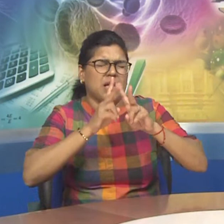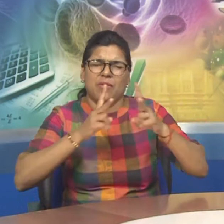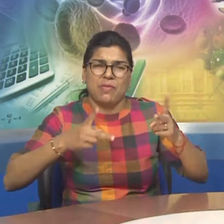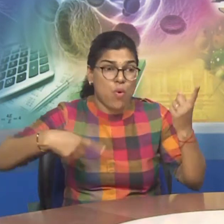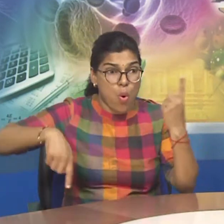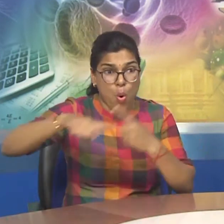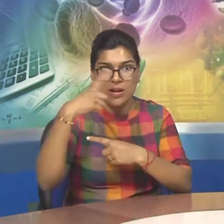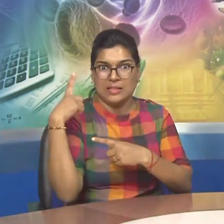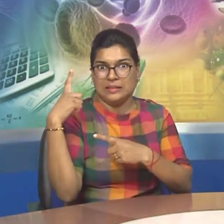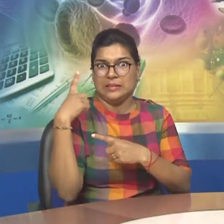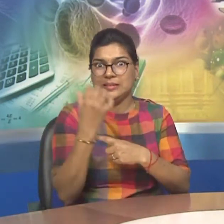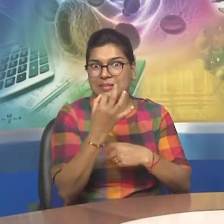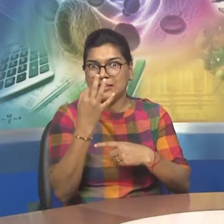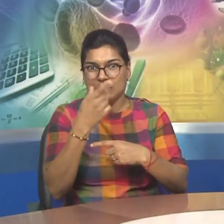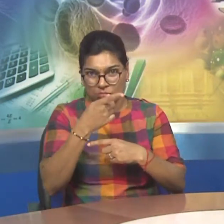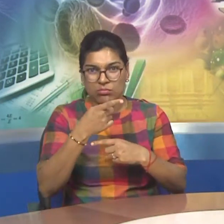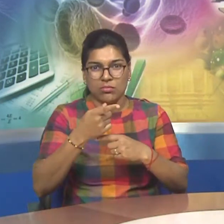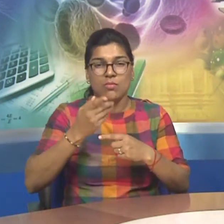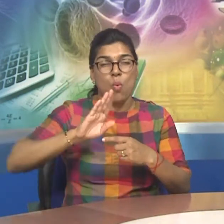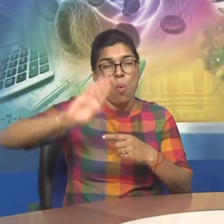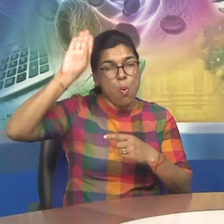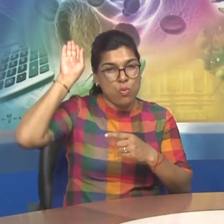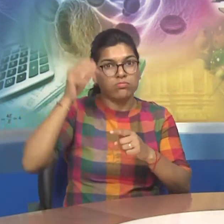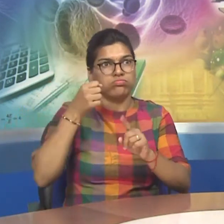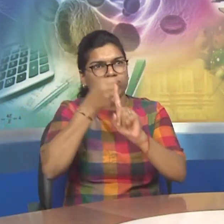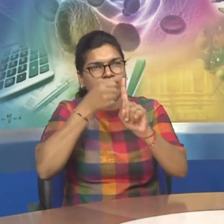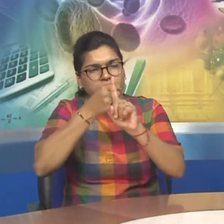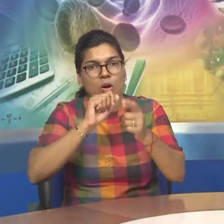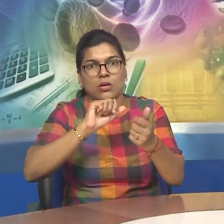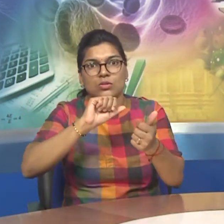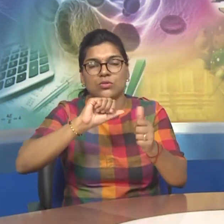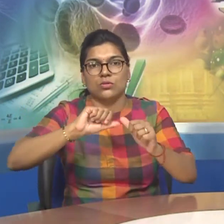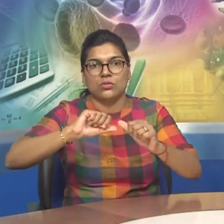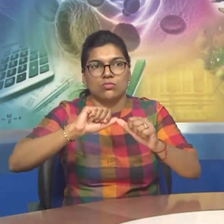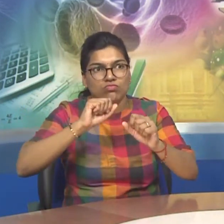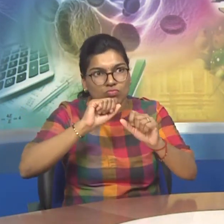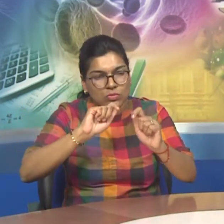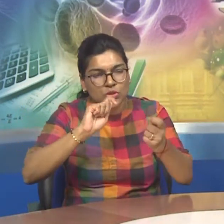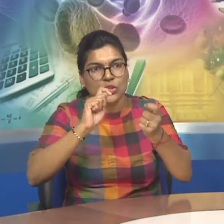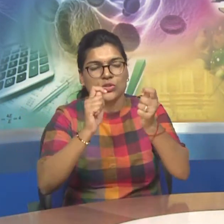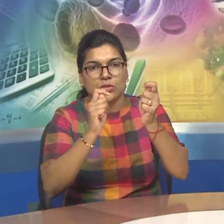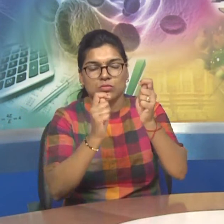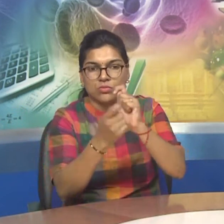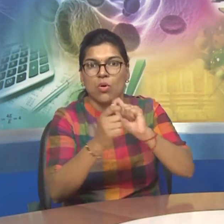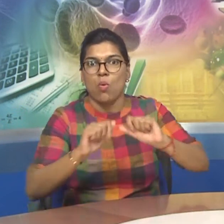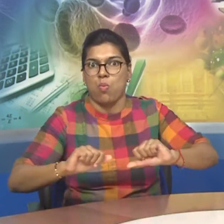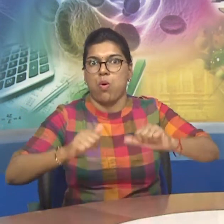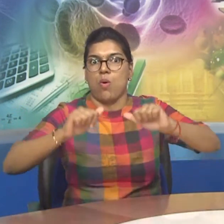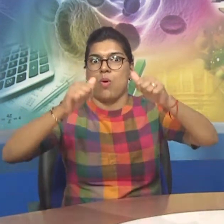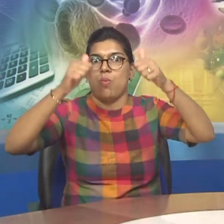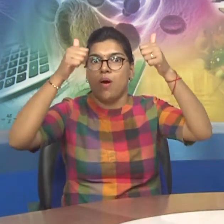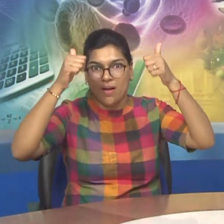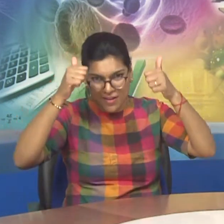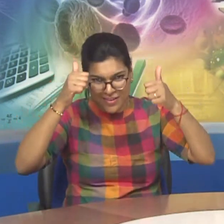You can see the image of different reformers, and you may be aware of their